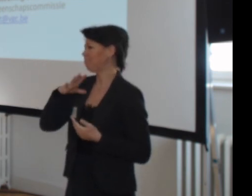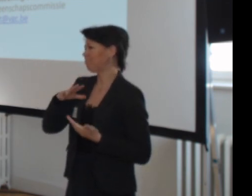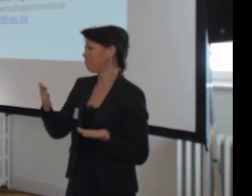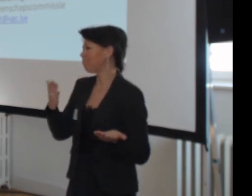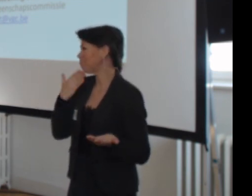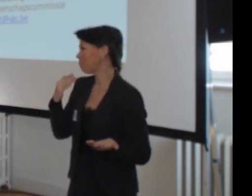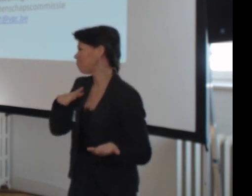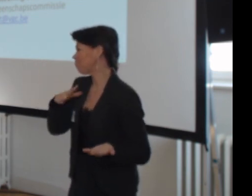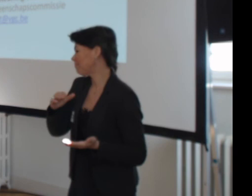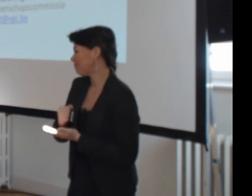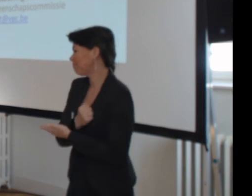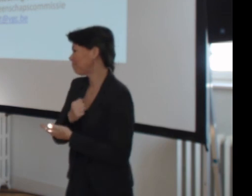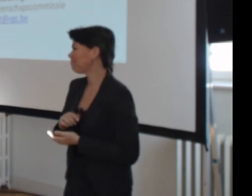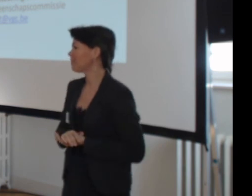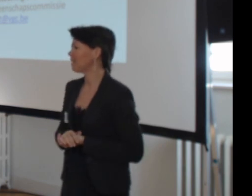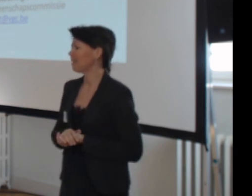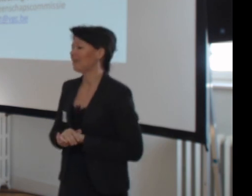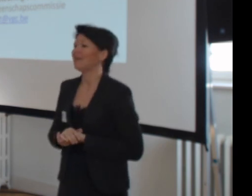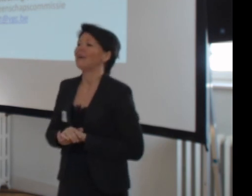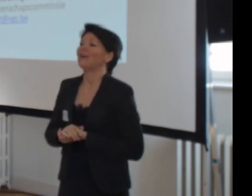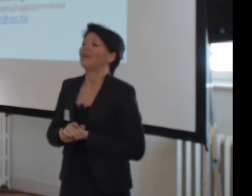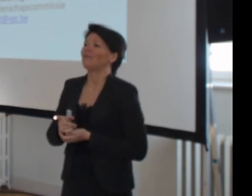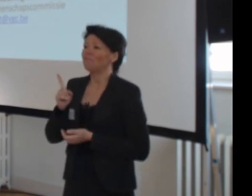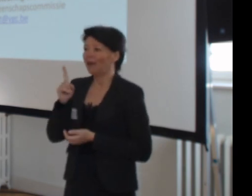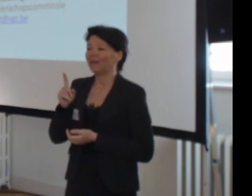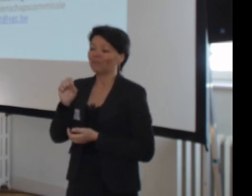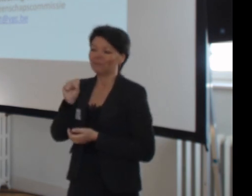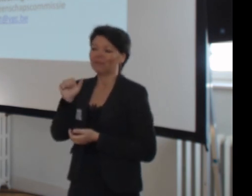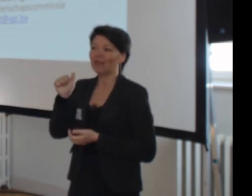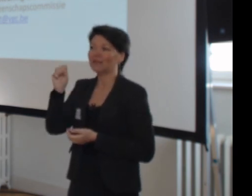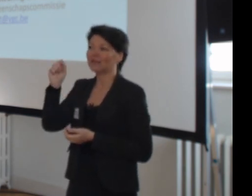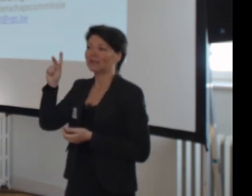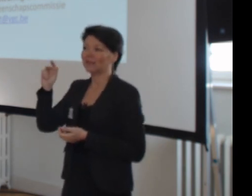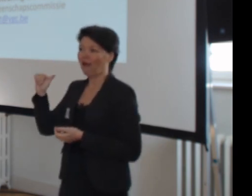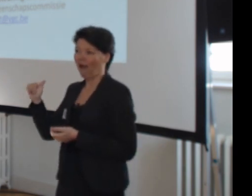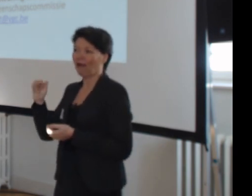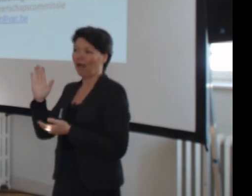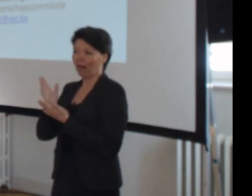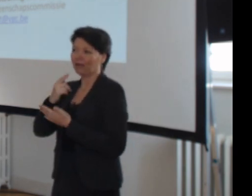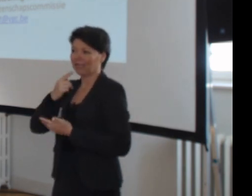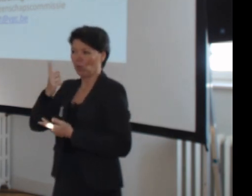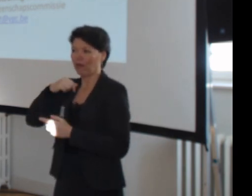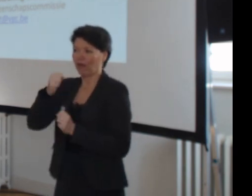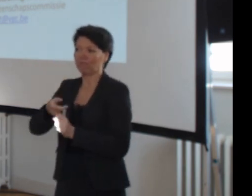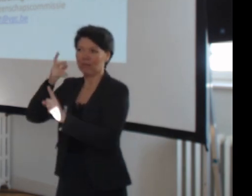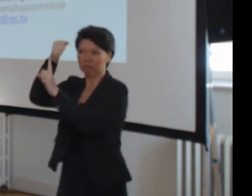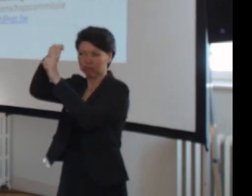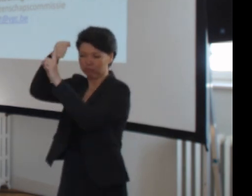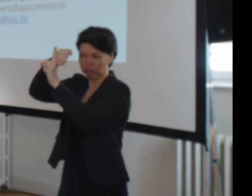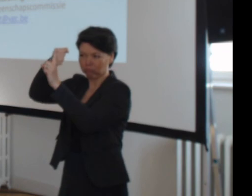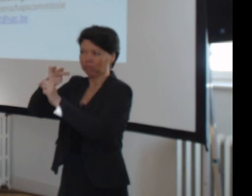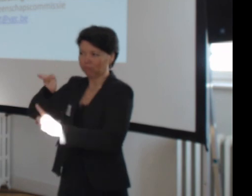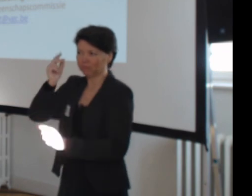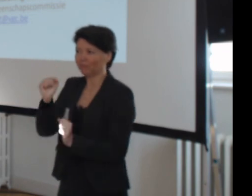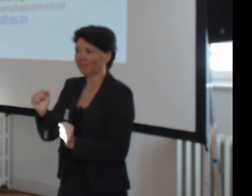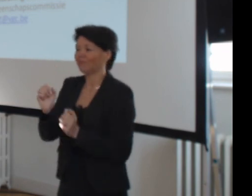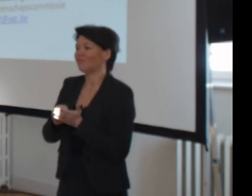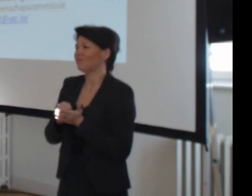that, unfortunately. But like you said, Saskia, we could lobby this more. But what I would like to say